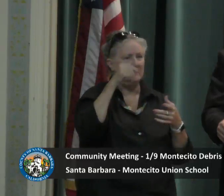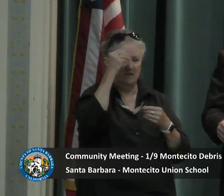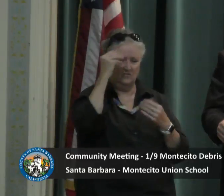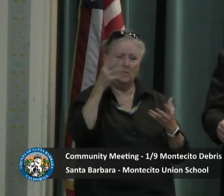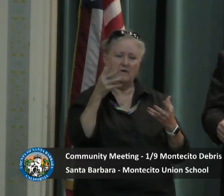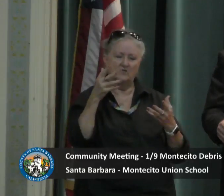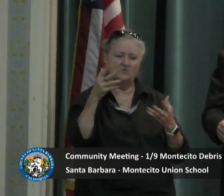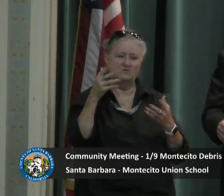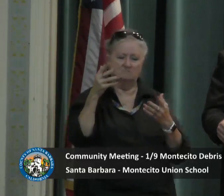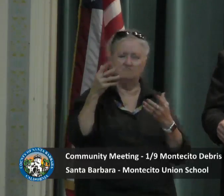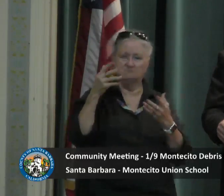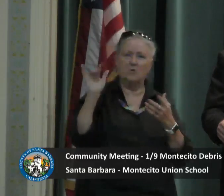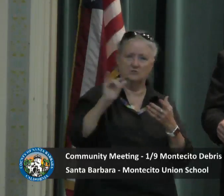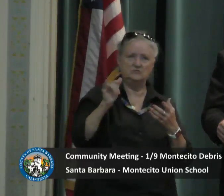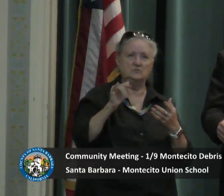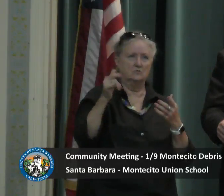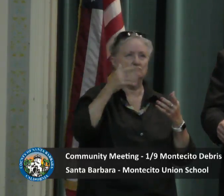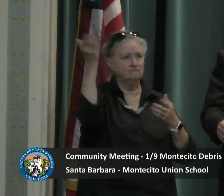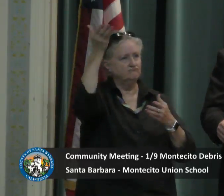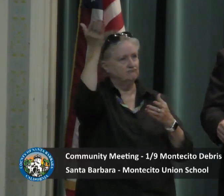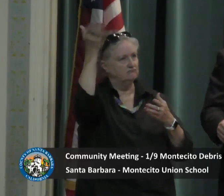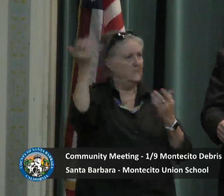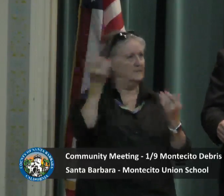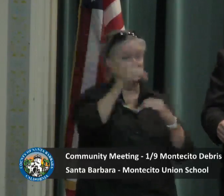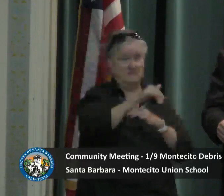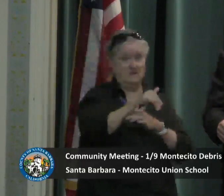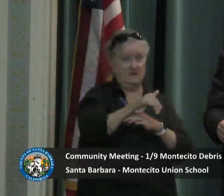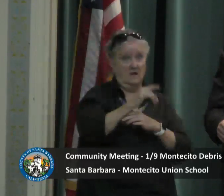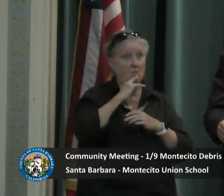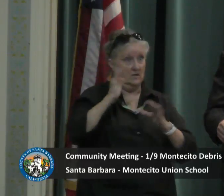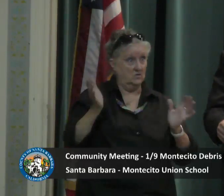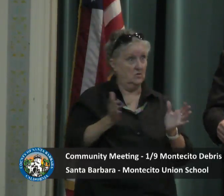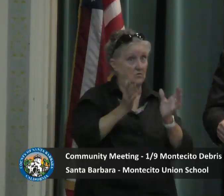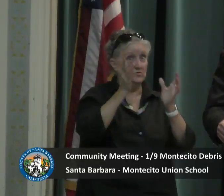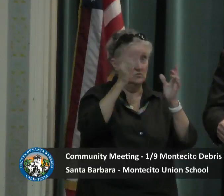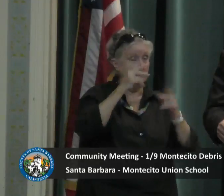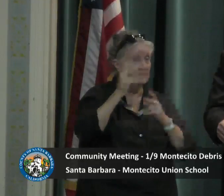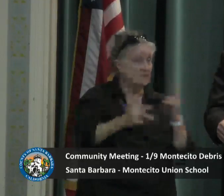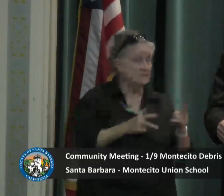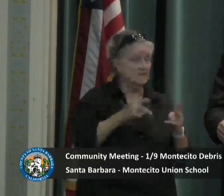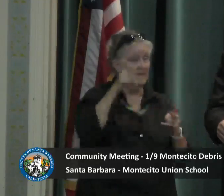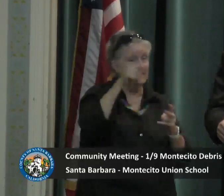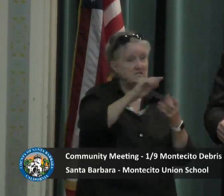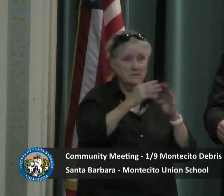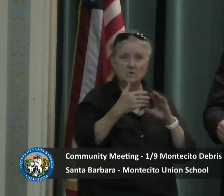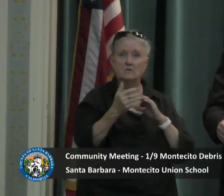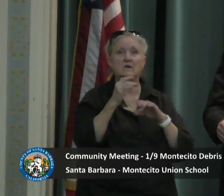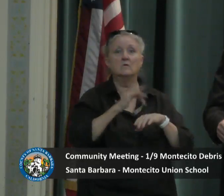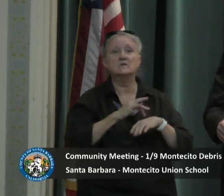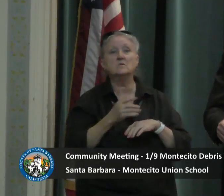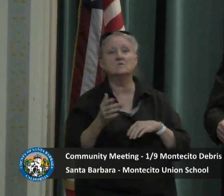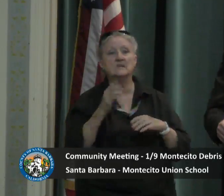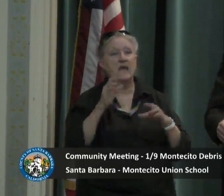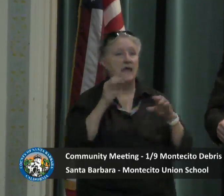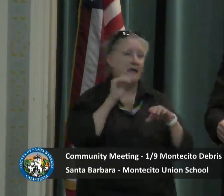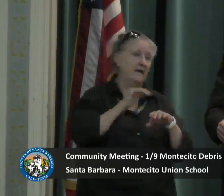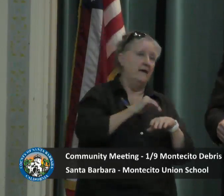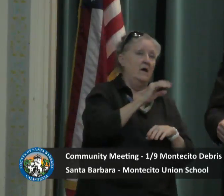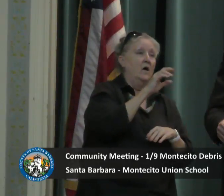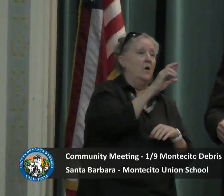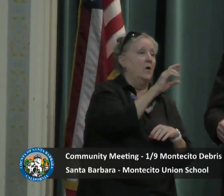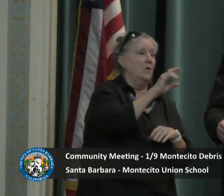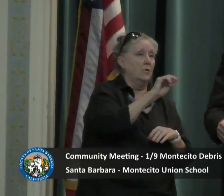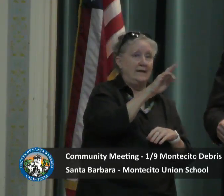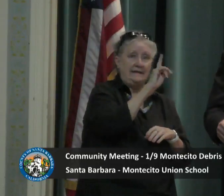information covered this evening. We encourage you to visit this community resource, Ready